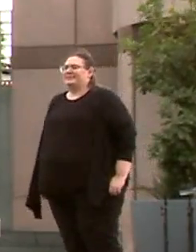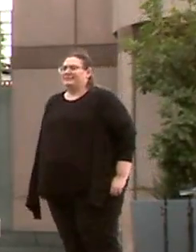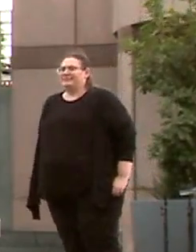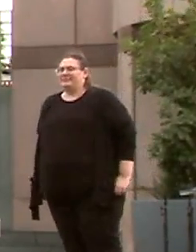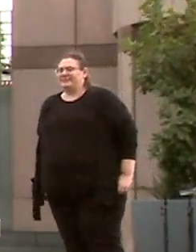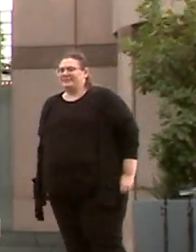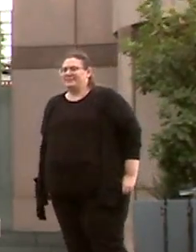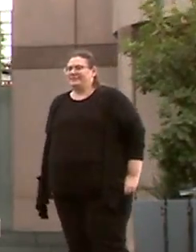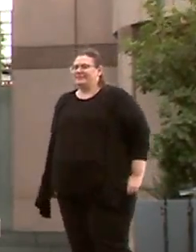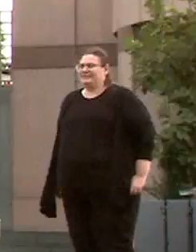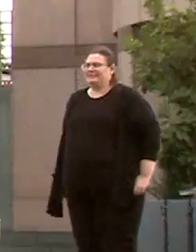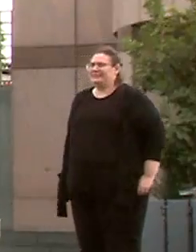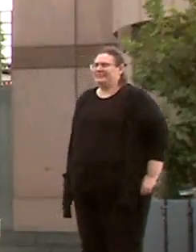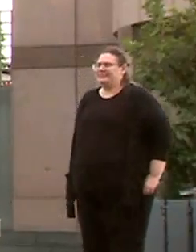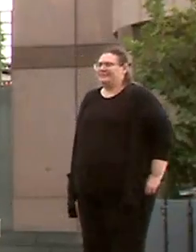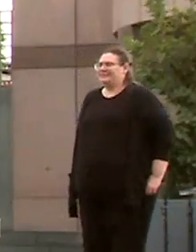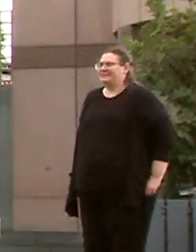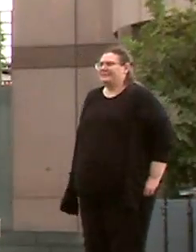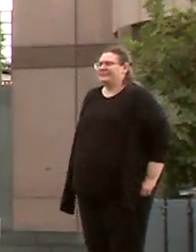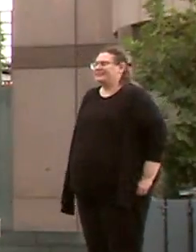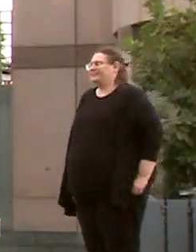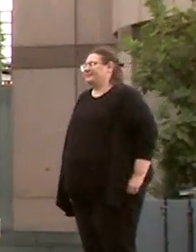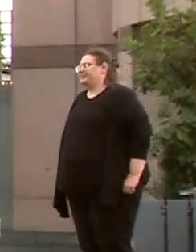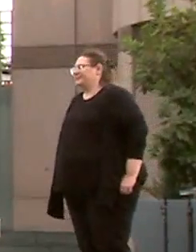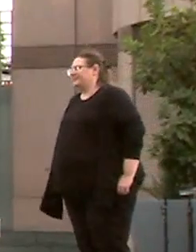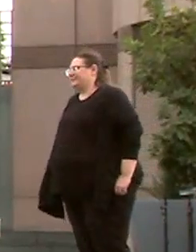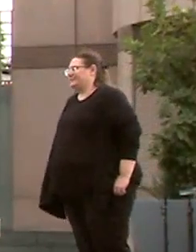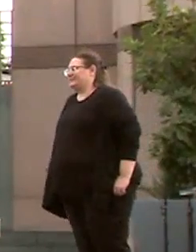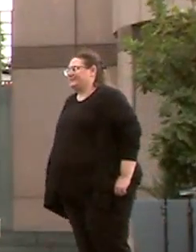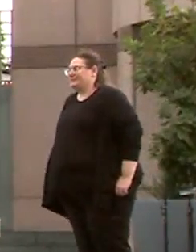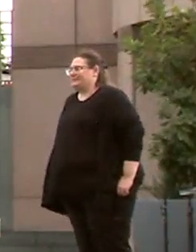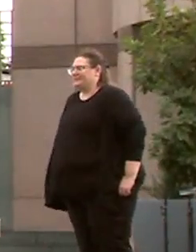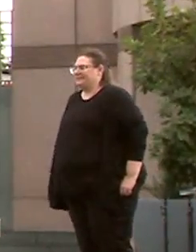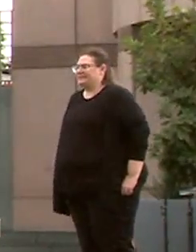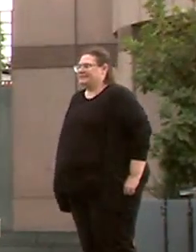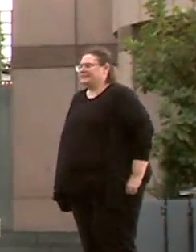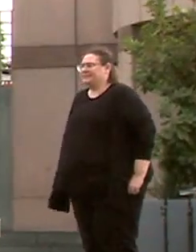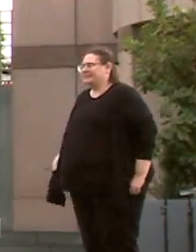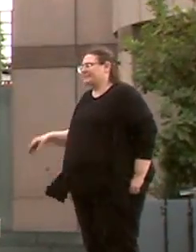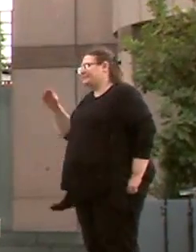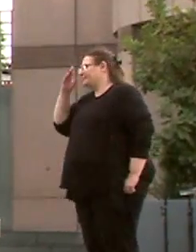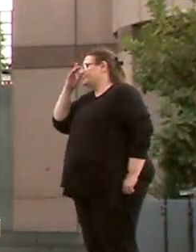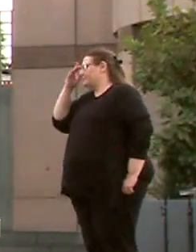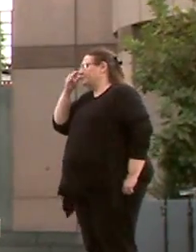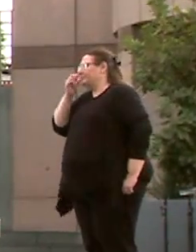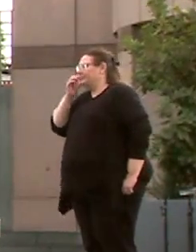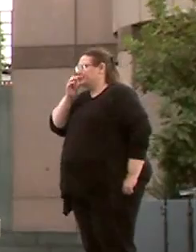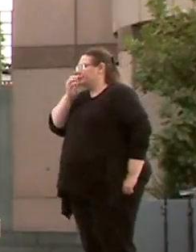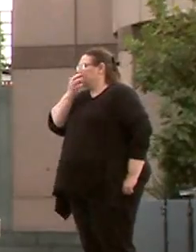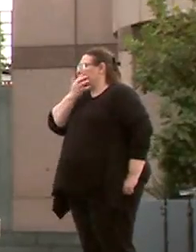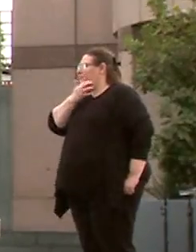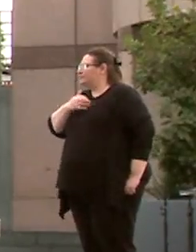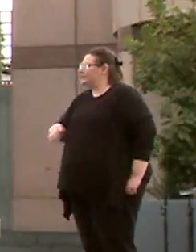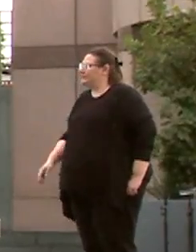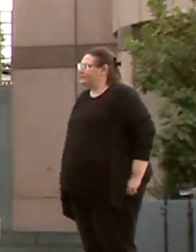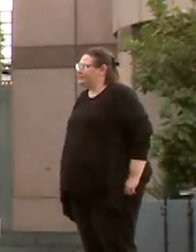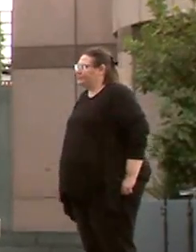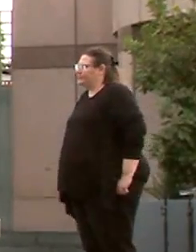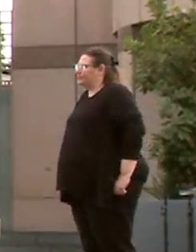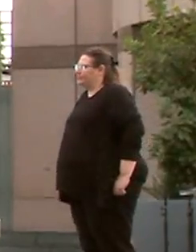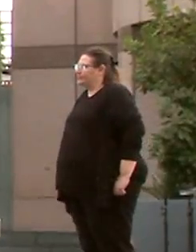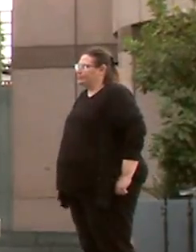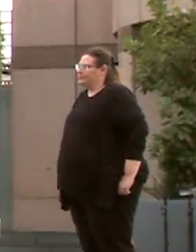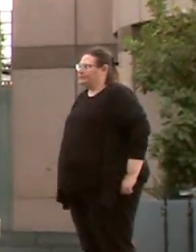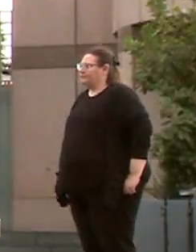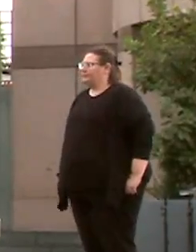Taboos generally come about because of a misunderstanding. someone that doesn't have enough knowledge to understand